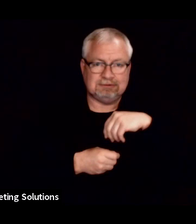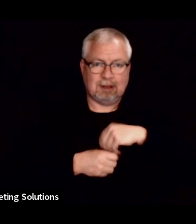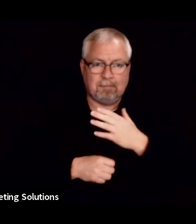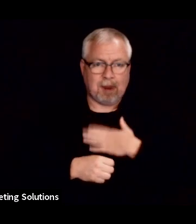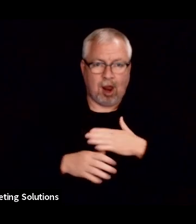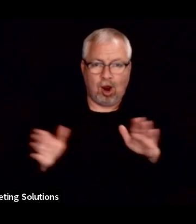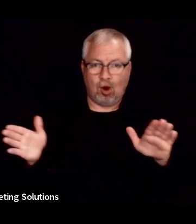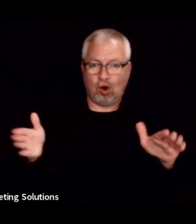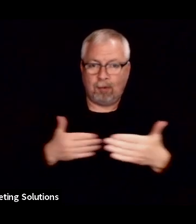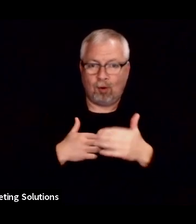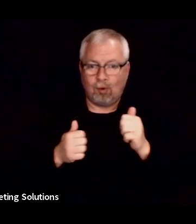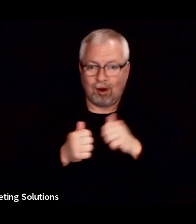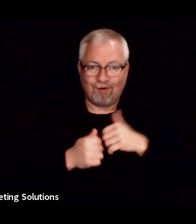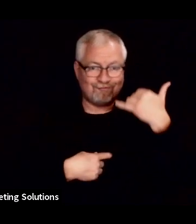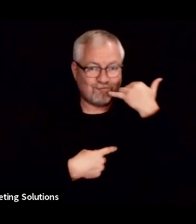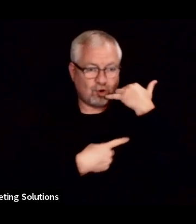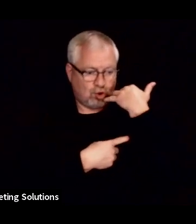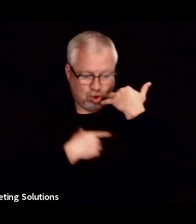My apologies, folks.